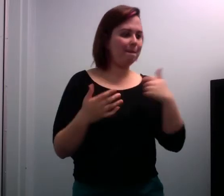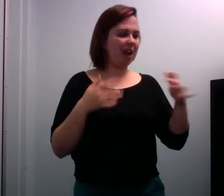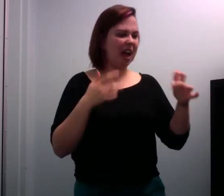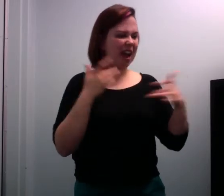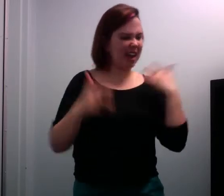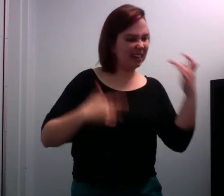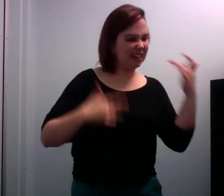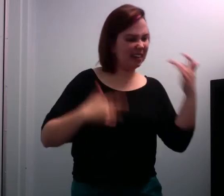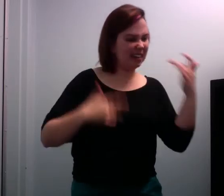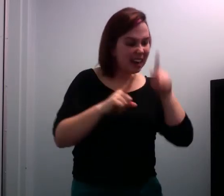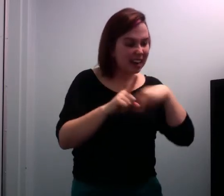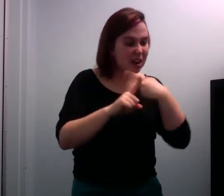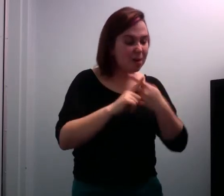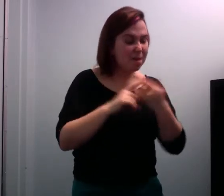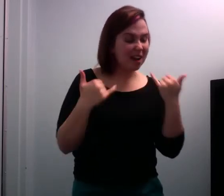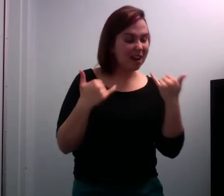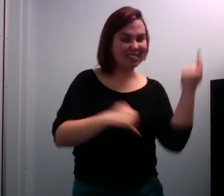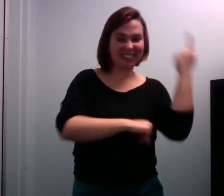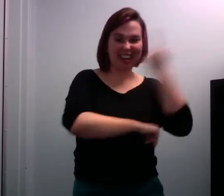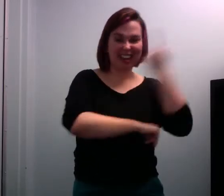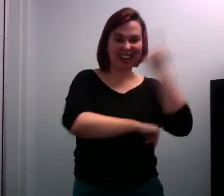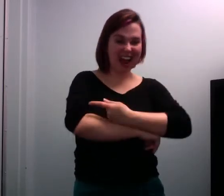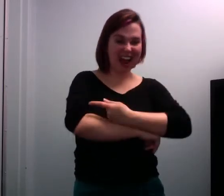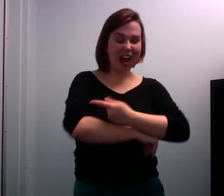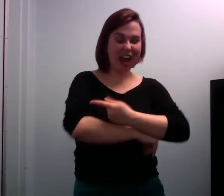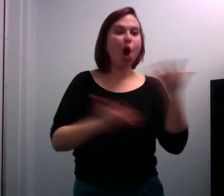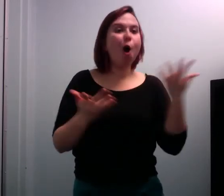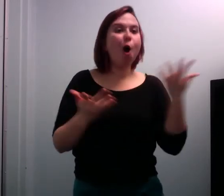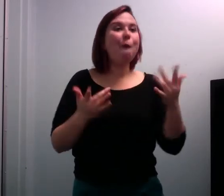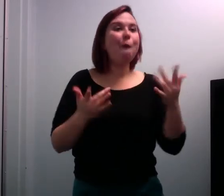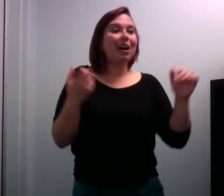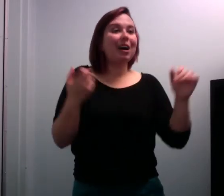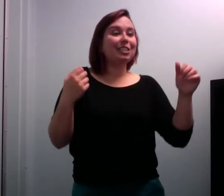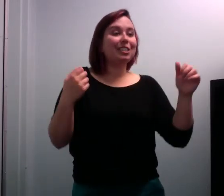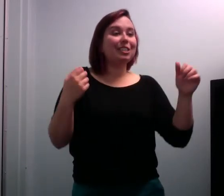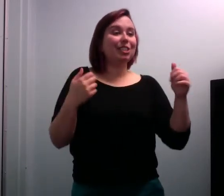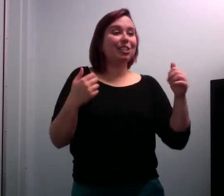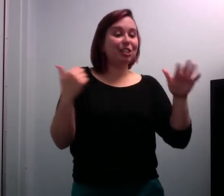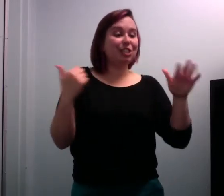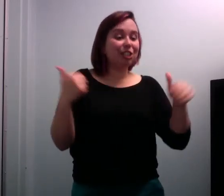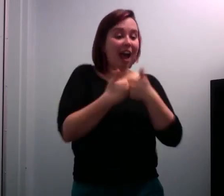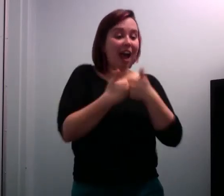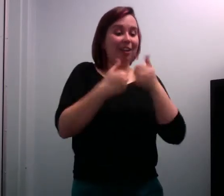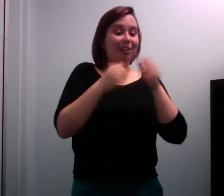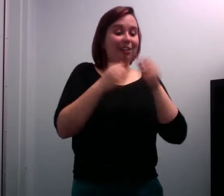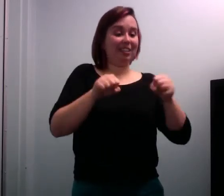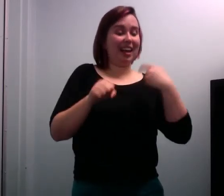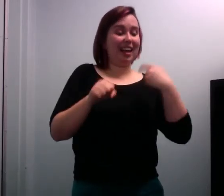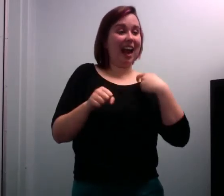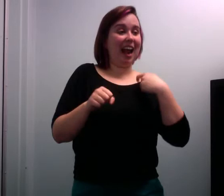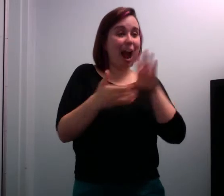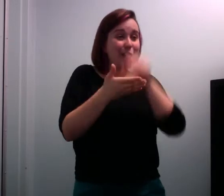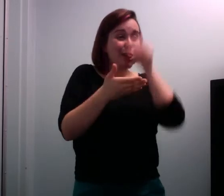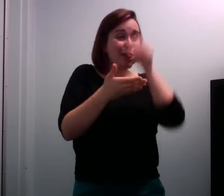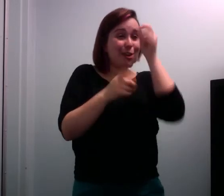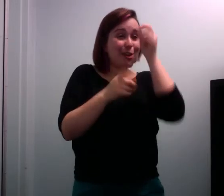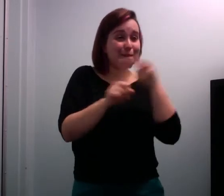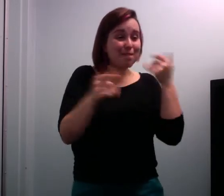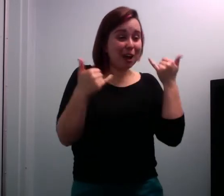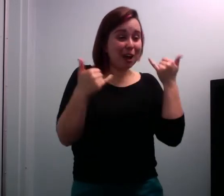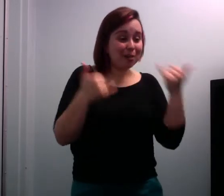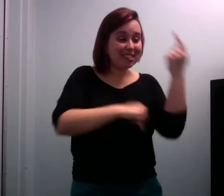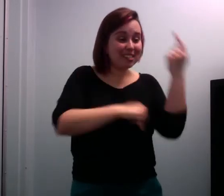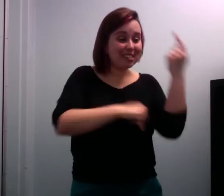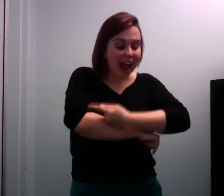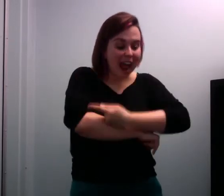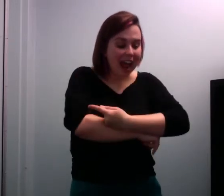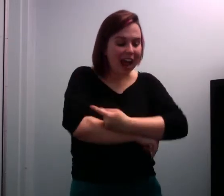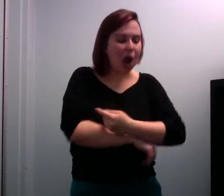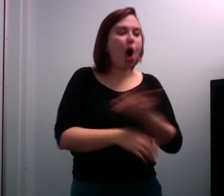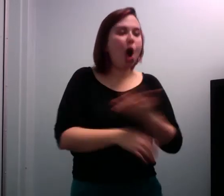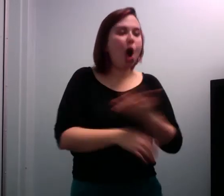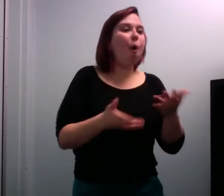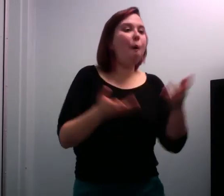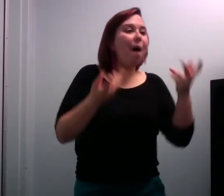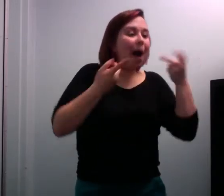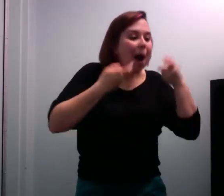today? What challenges can I look forward to learning from today? What new opportunities can